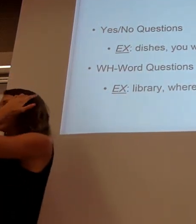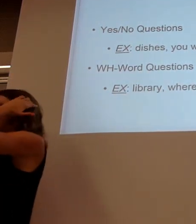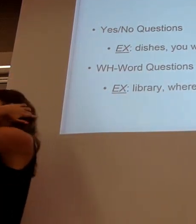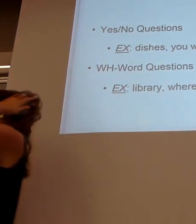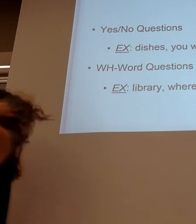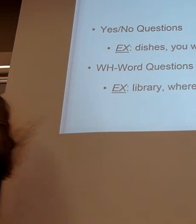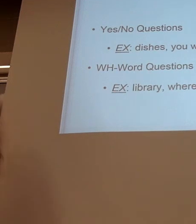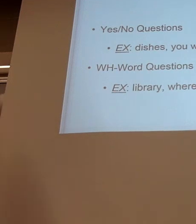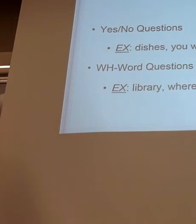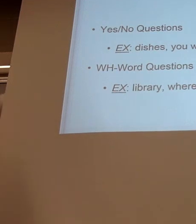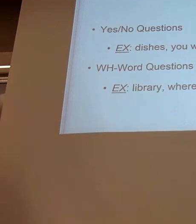portion.